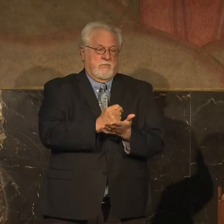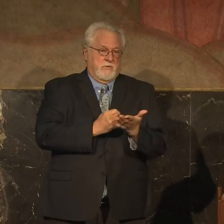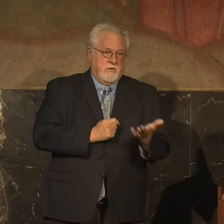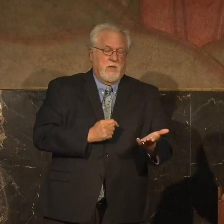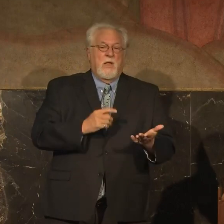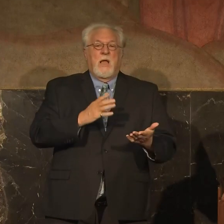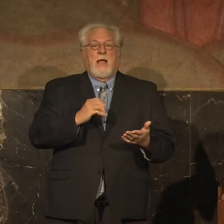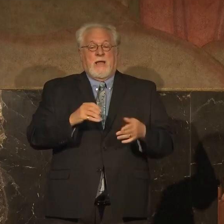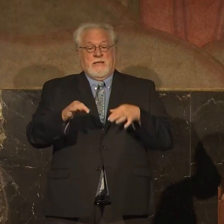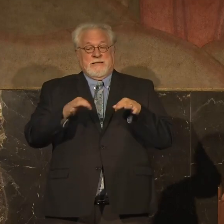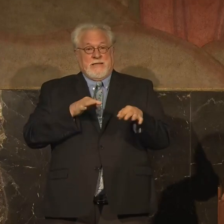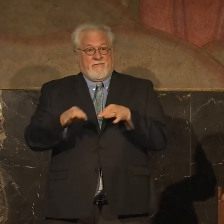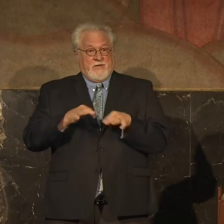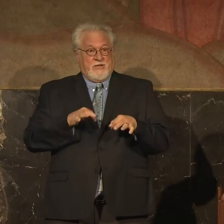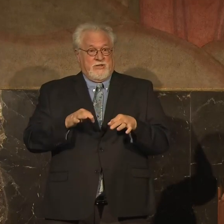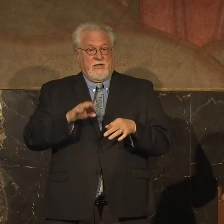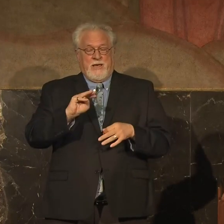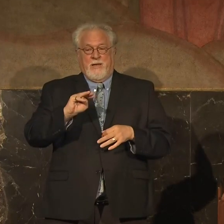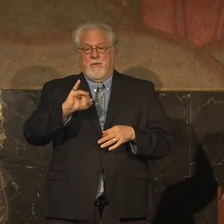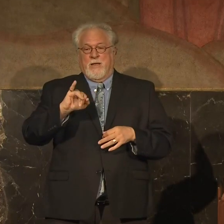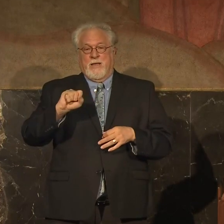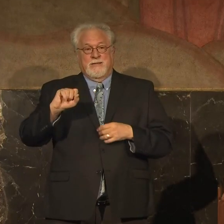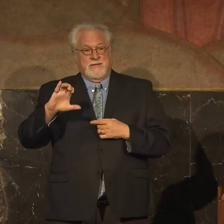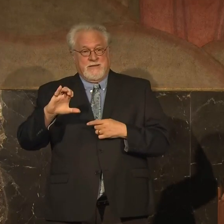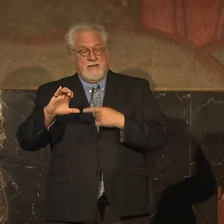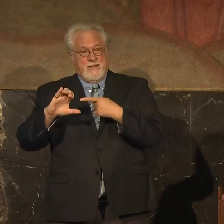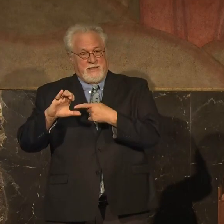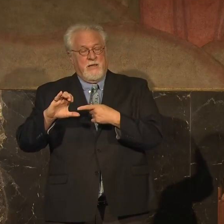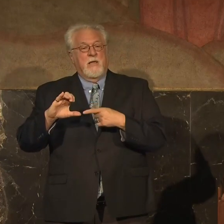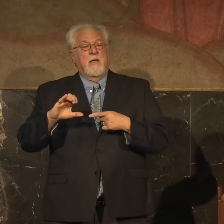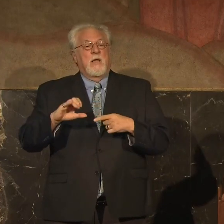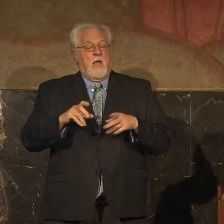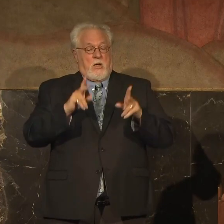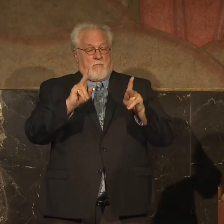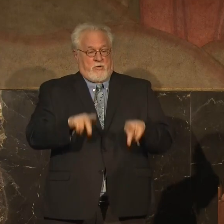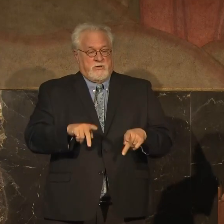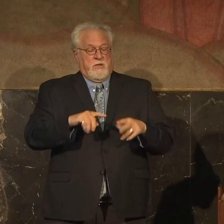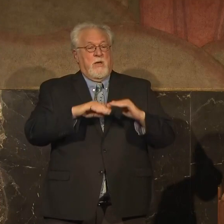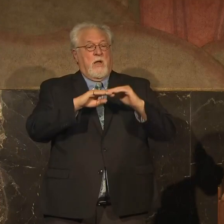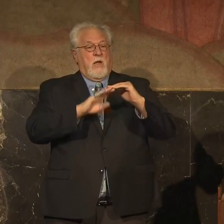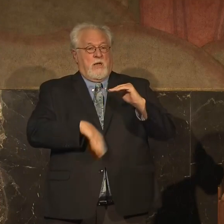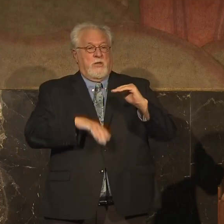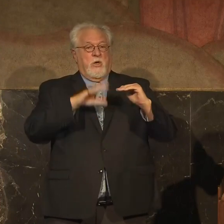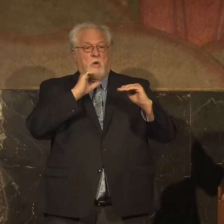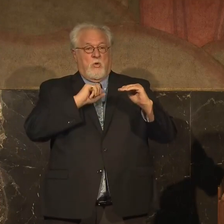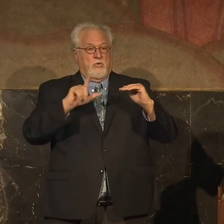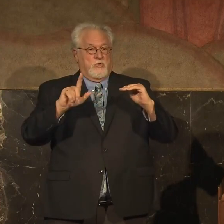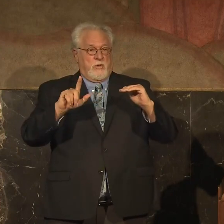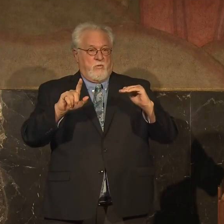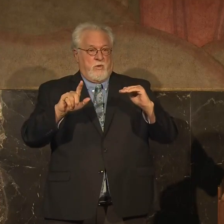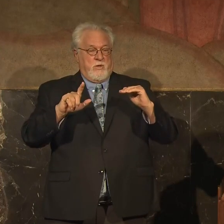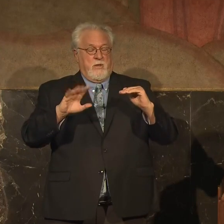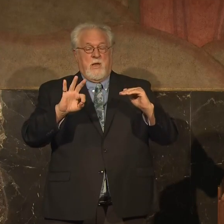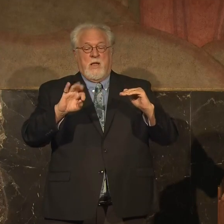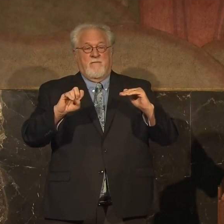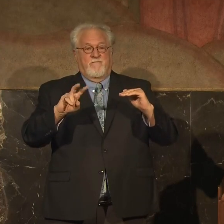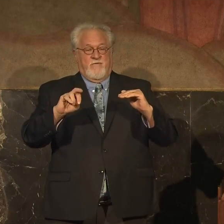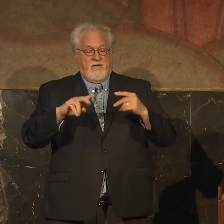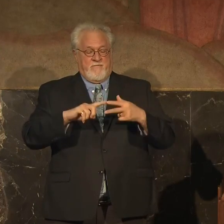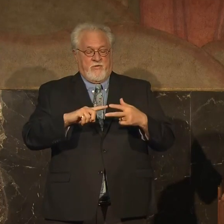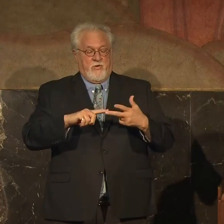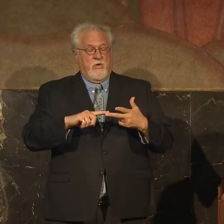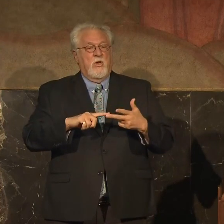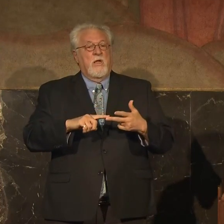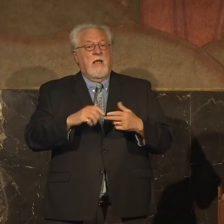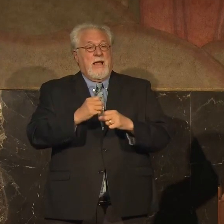And the definition of an MISC case, the individual has to be under the age of 21 with a fever, evidence